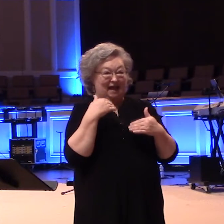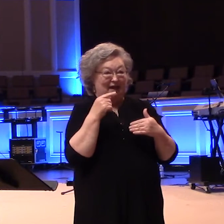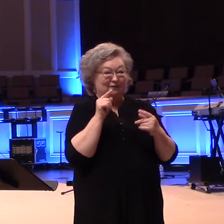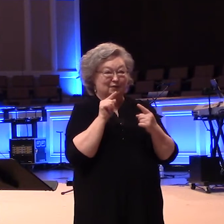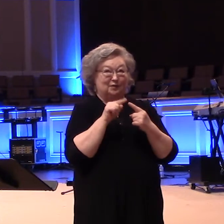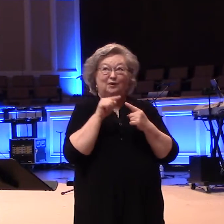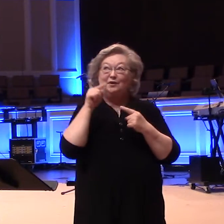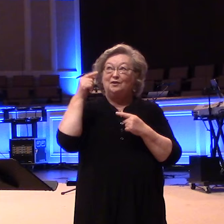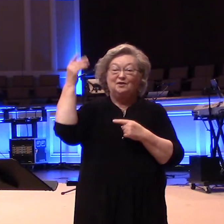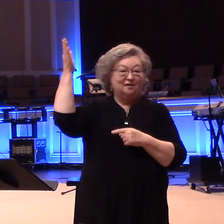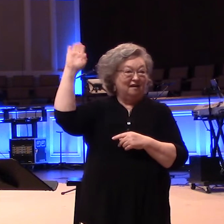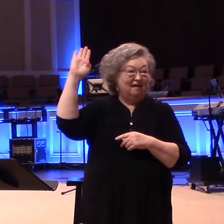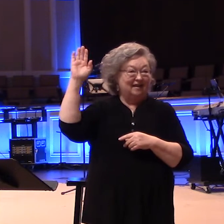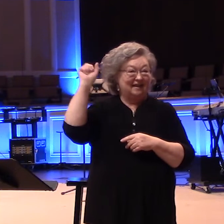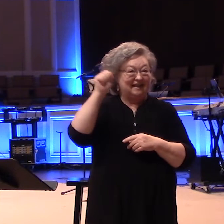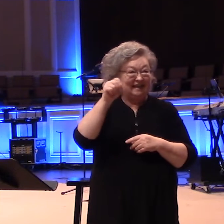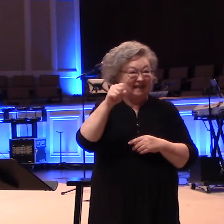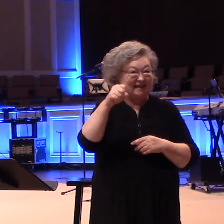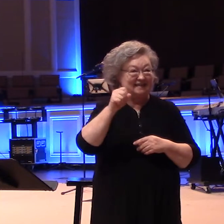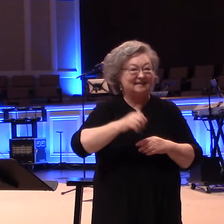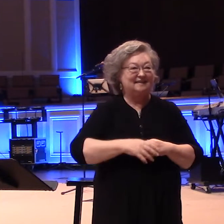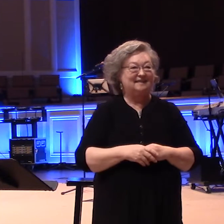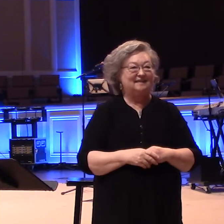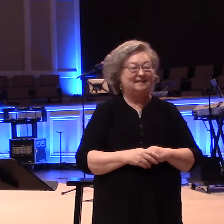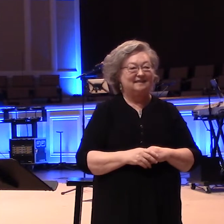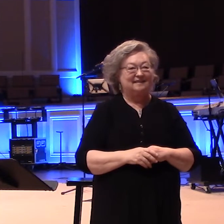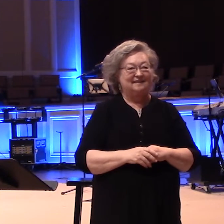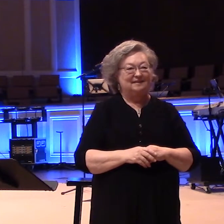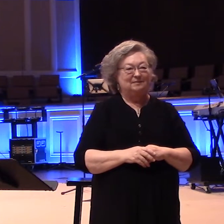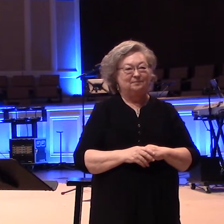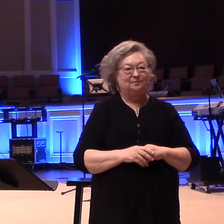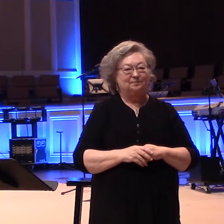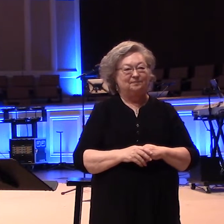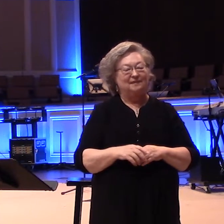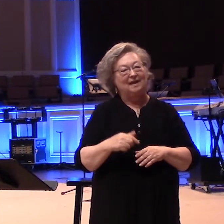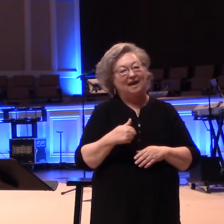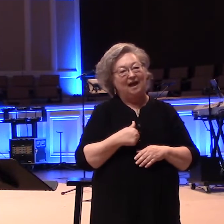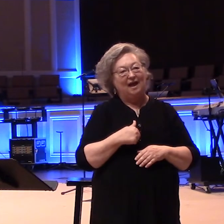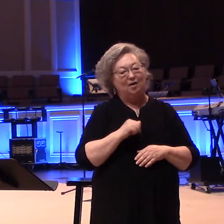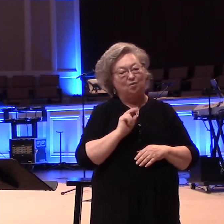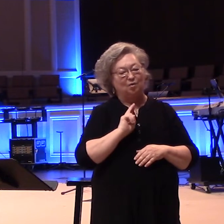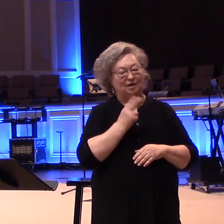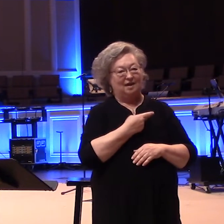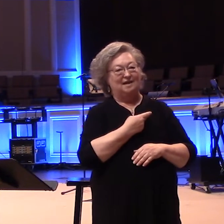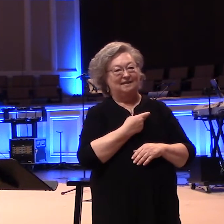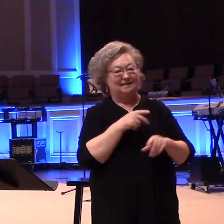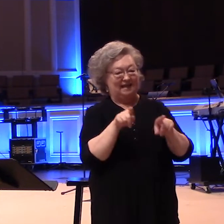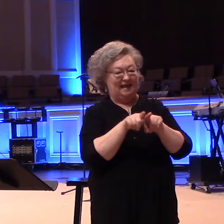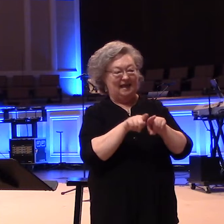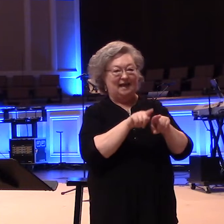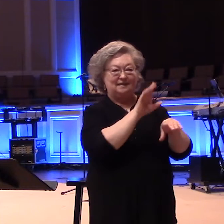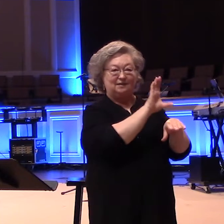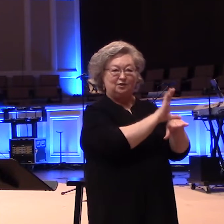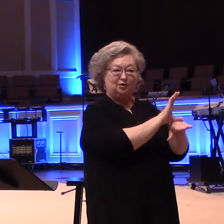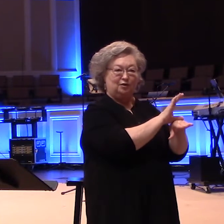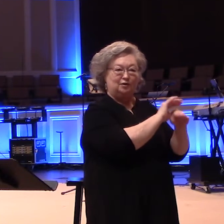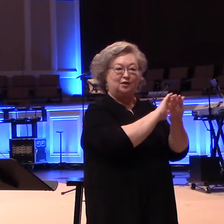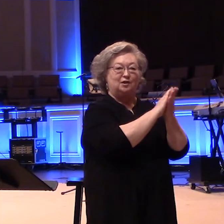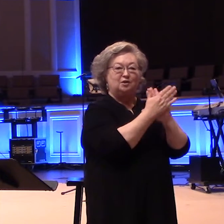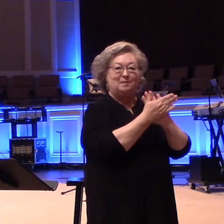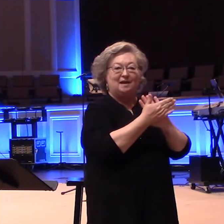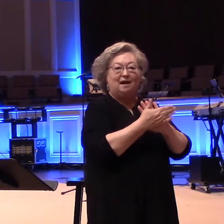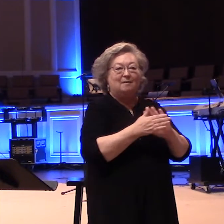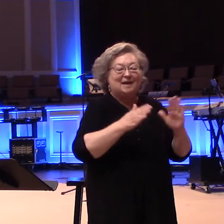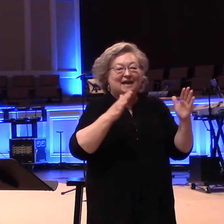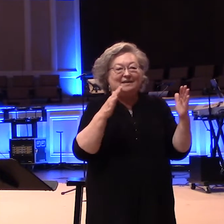get there. I want to be delightful. I want us as a church to be a delightful people. And so as we